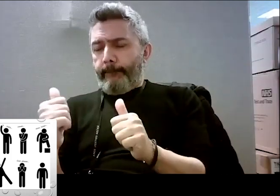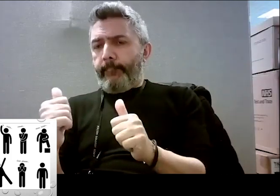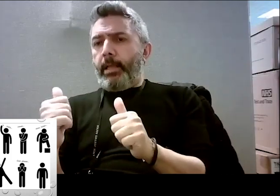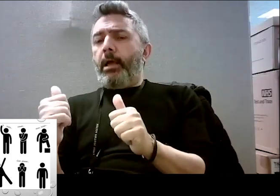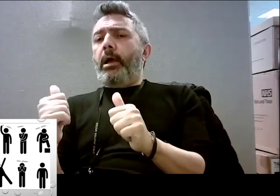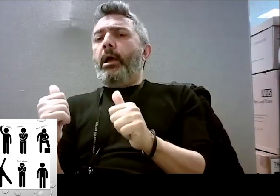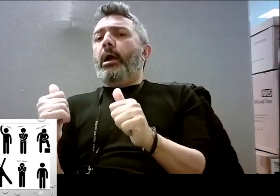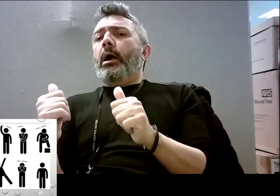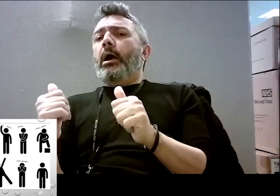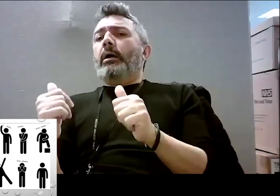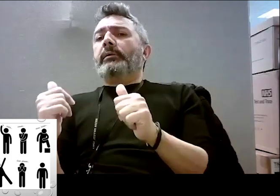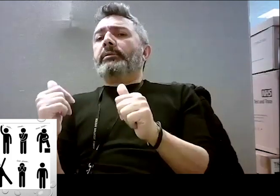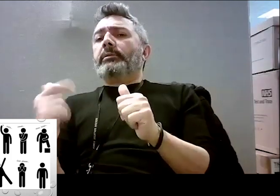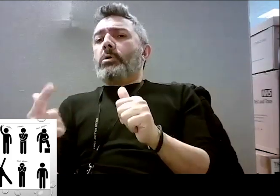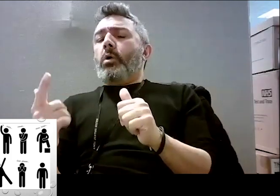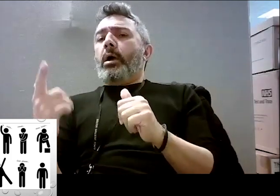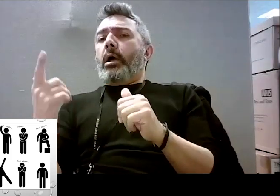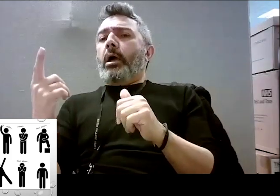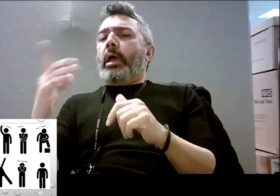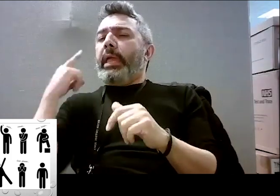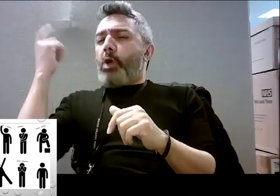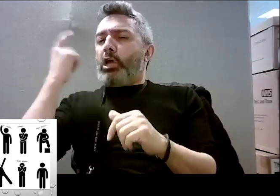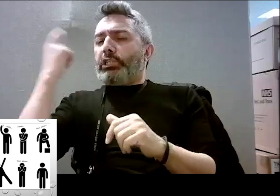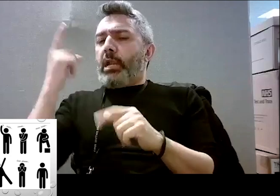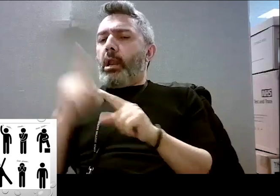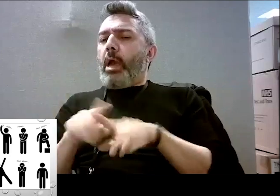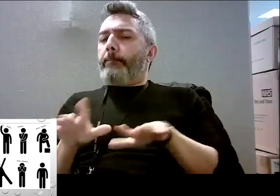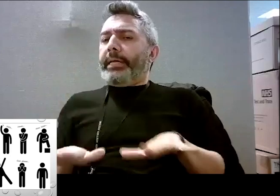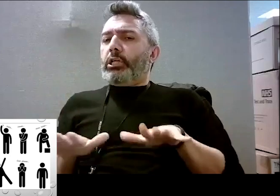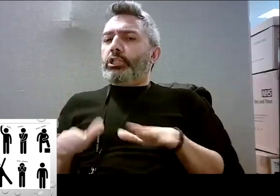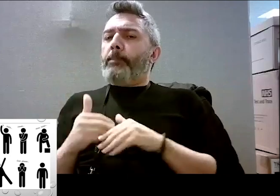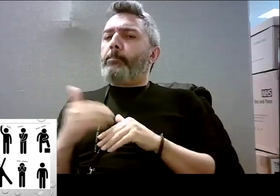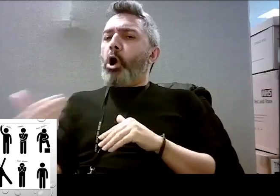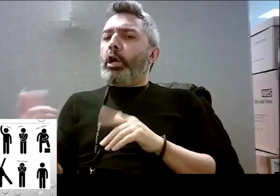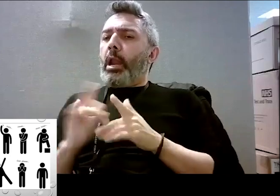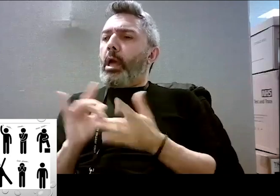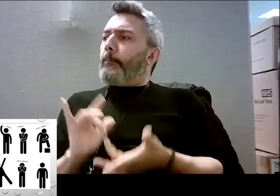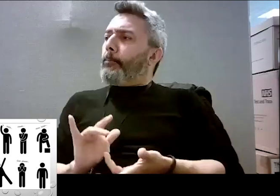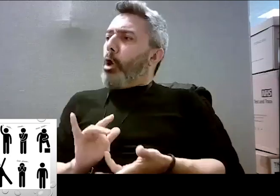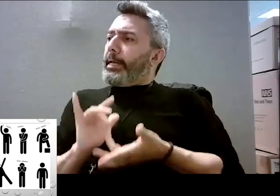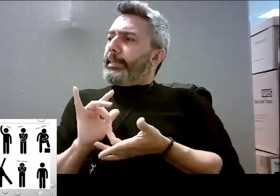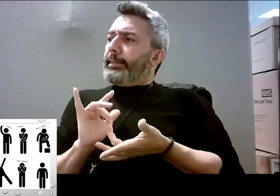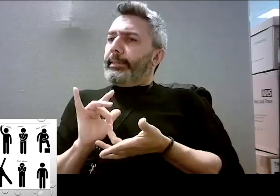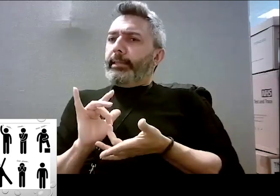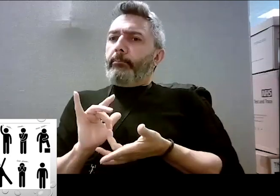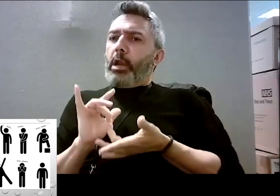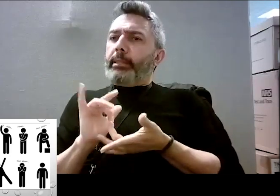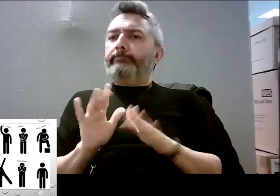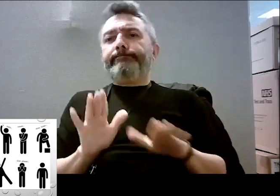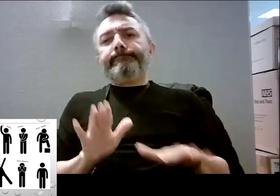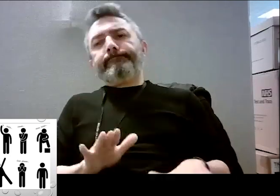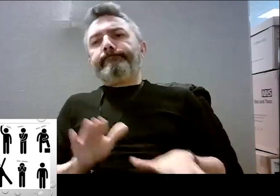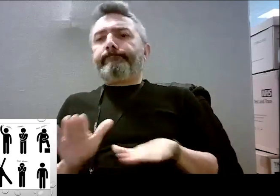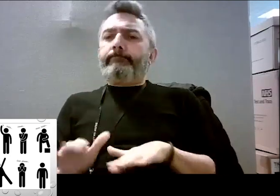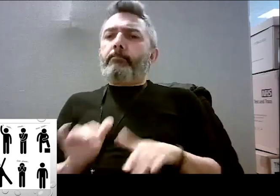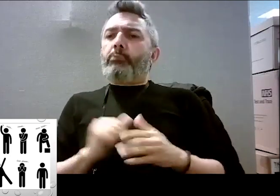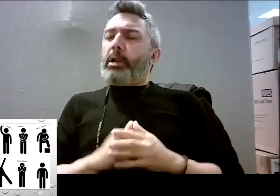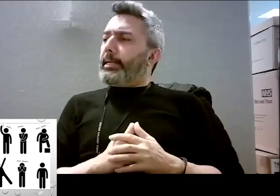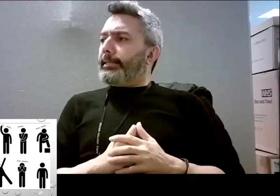hearing people can recognize body language as deaf people do. I imagine that the British are a little bit more